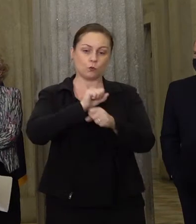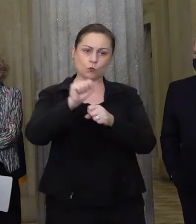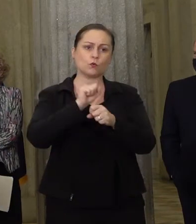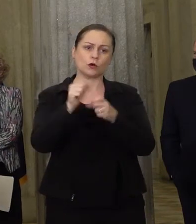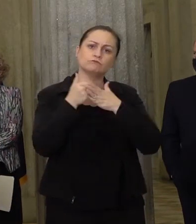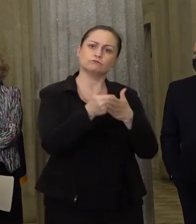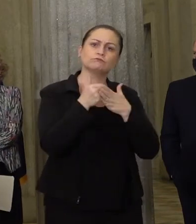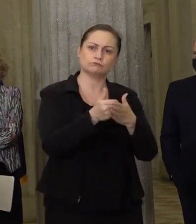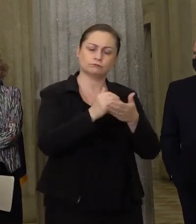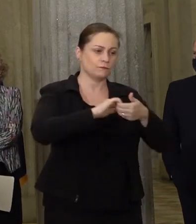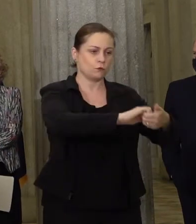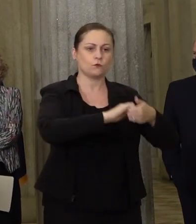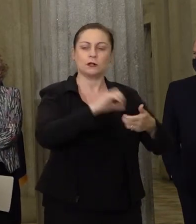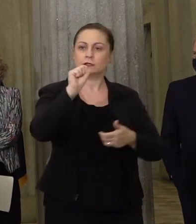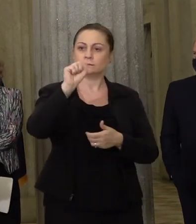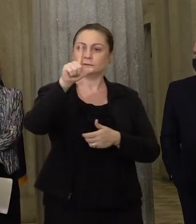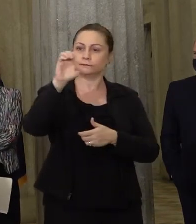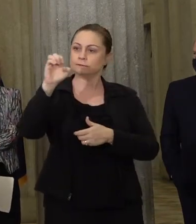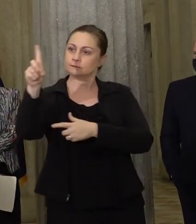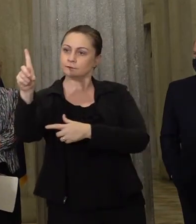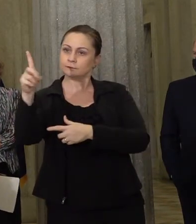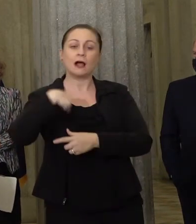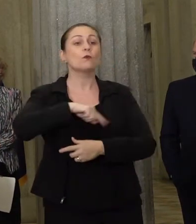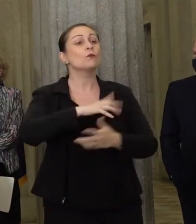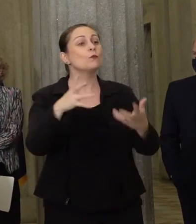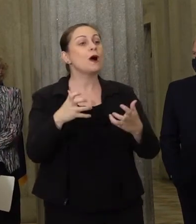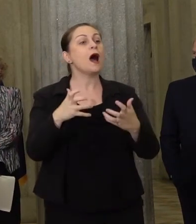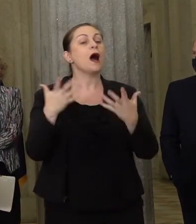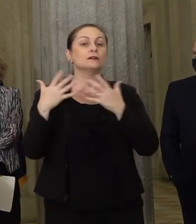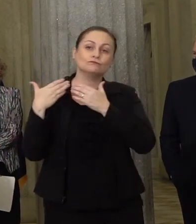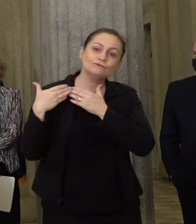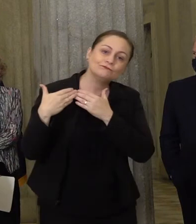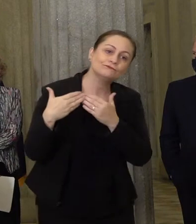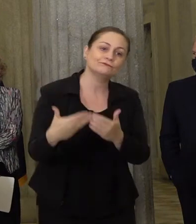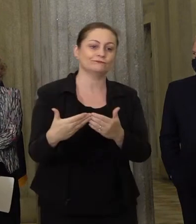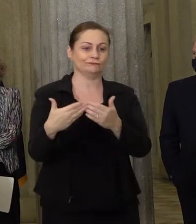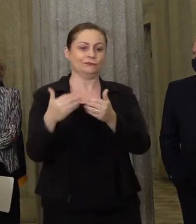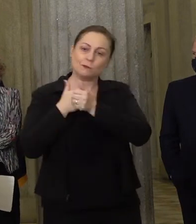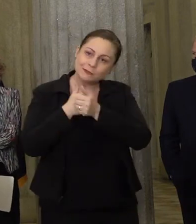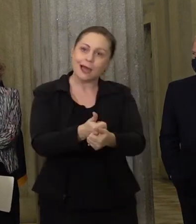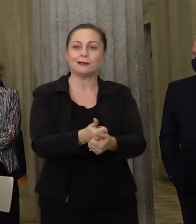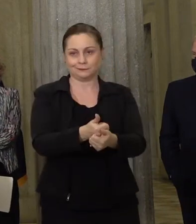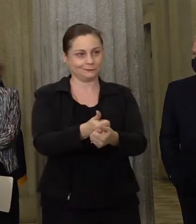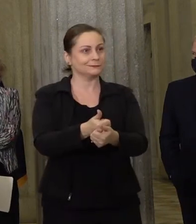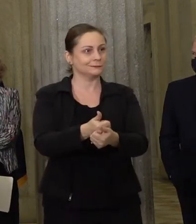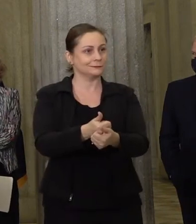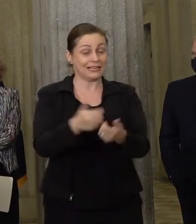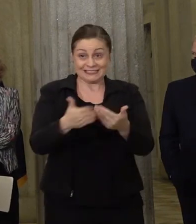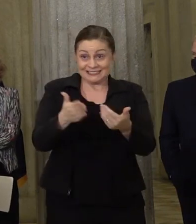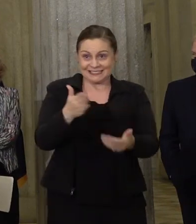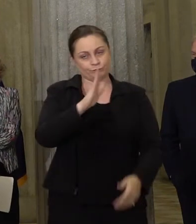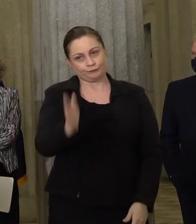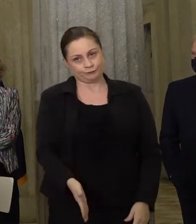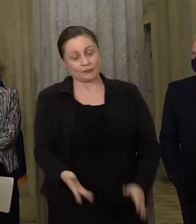SLED, and what we want to achieve is compliance. Compliance is never easy. Sometimes the businesses